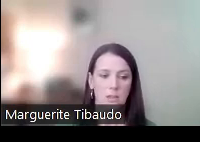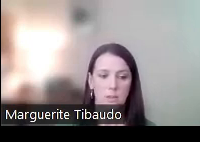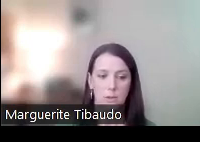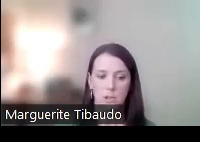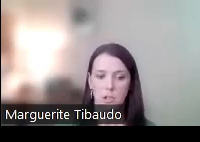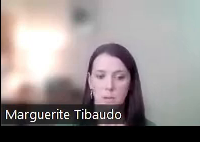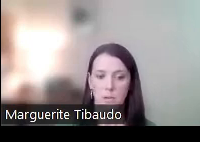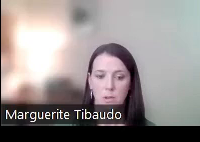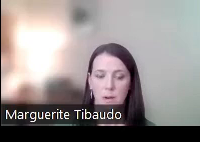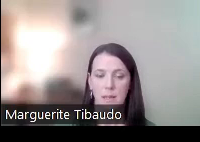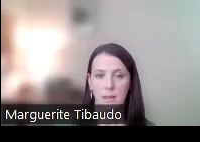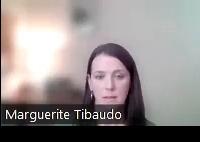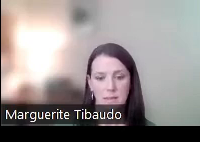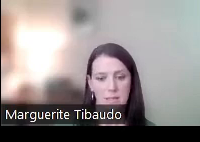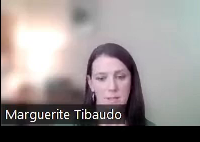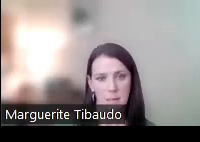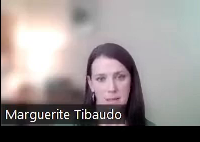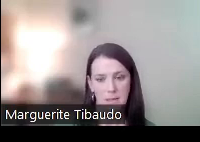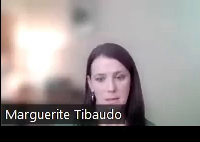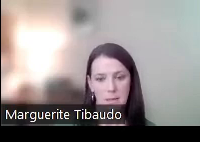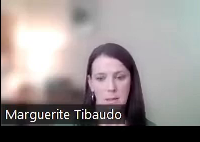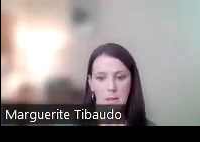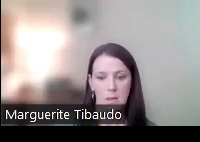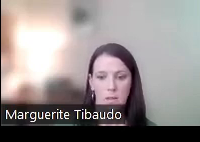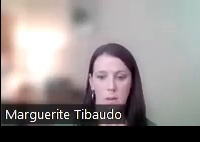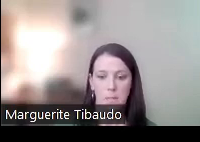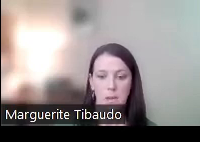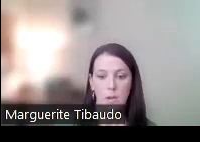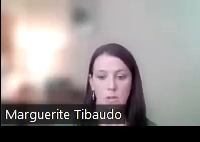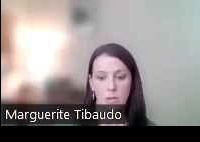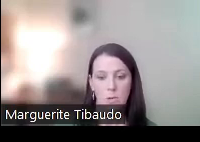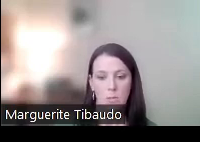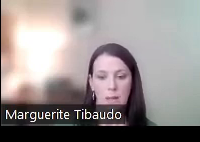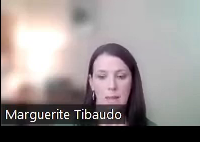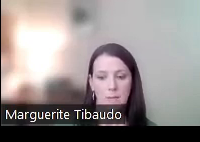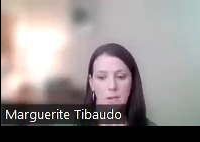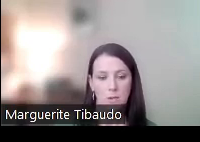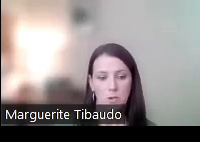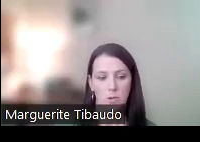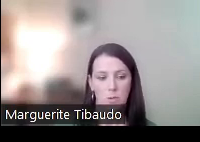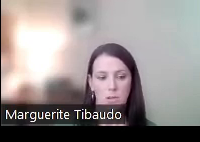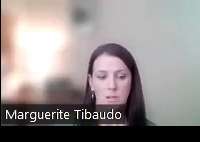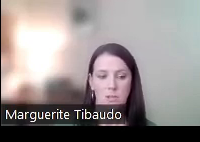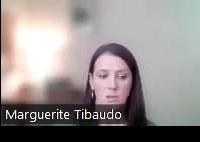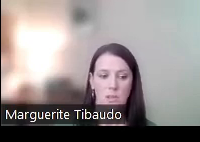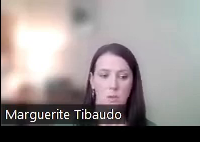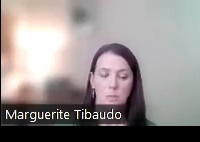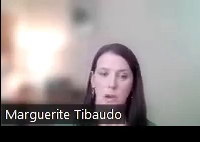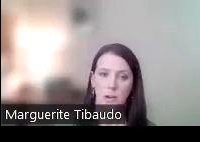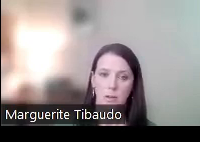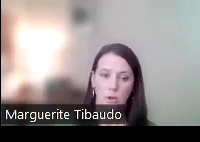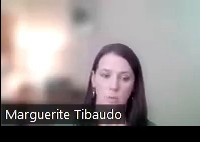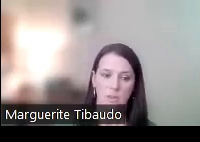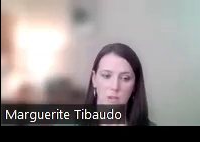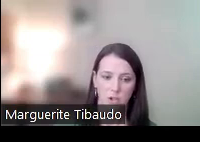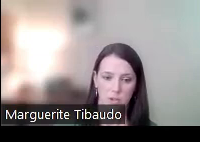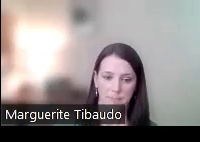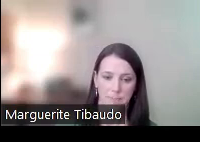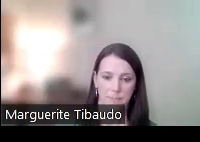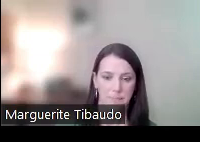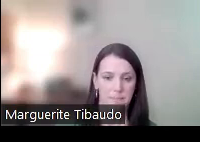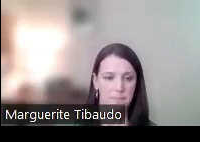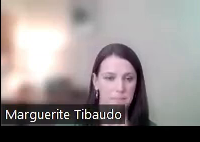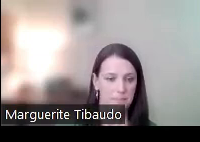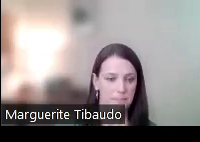their ability to differentiate between the right and left sides of space. There might be also right-left confusion, which is associated with parietal lobe